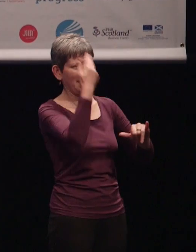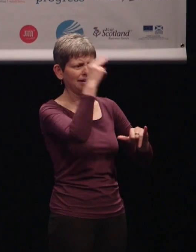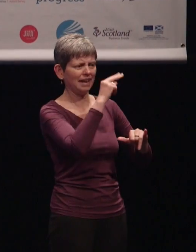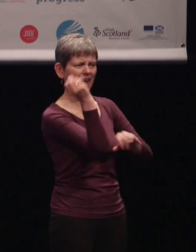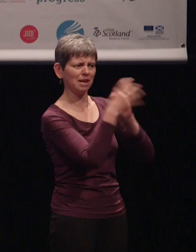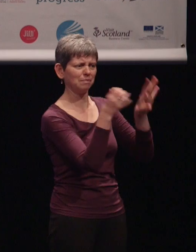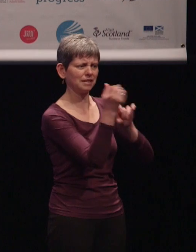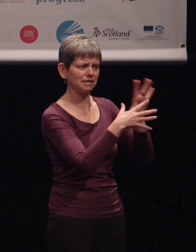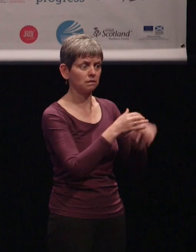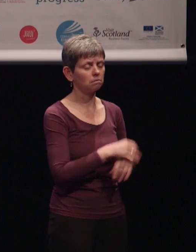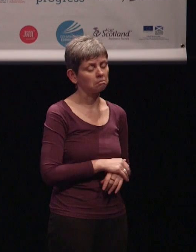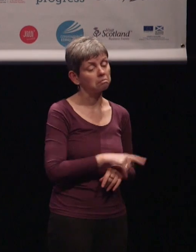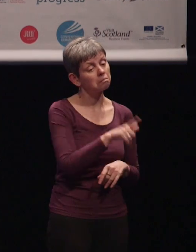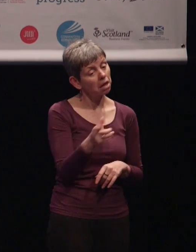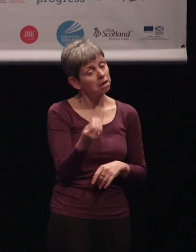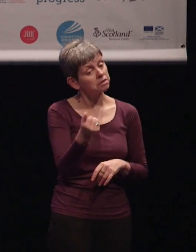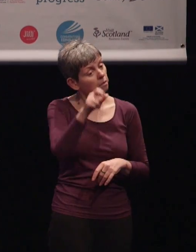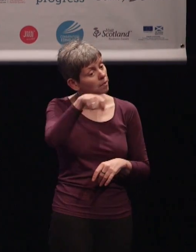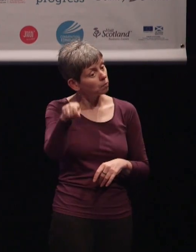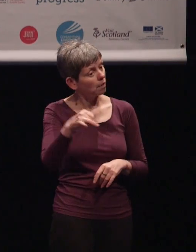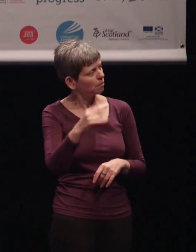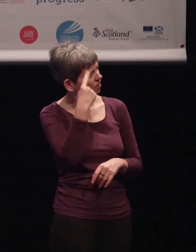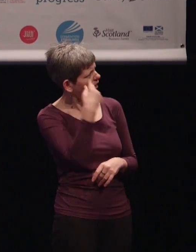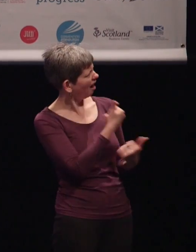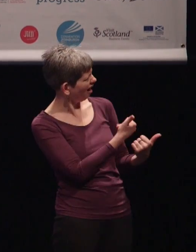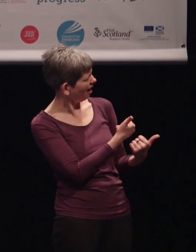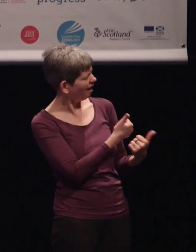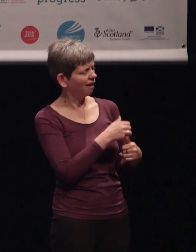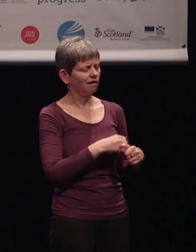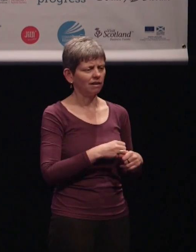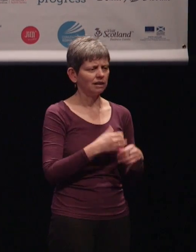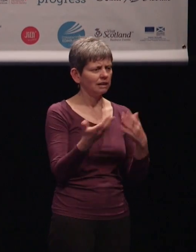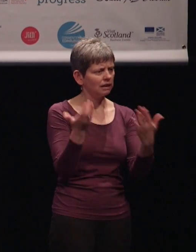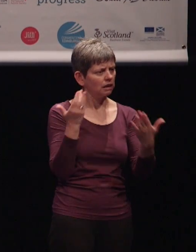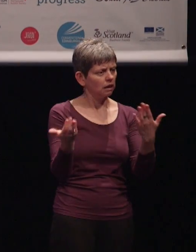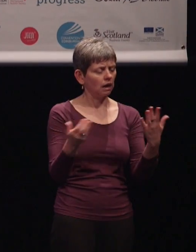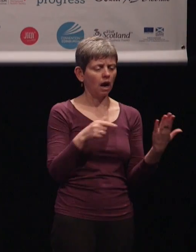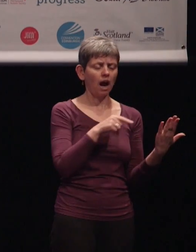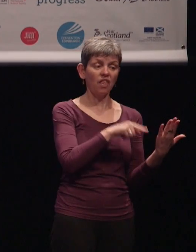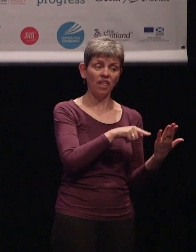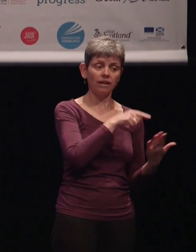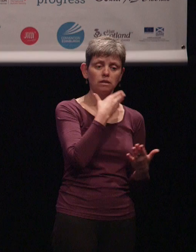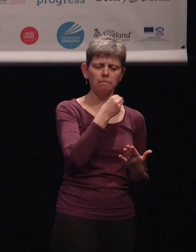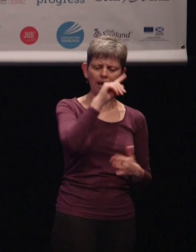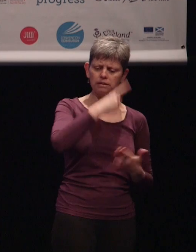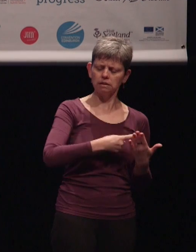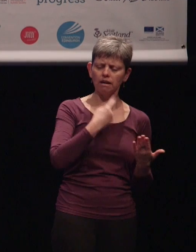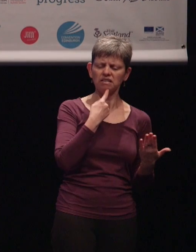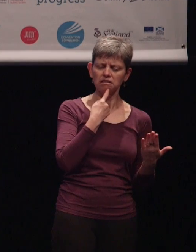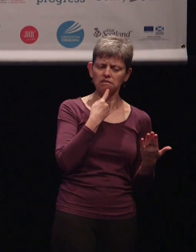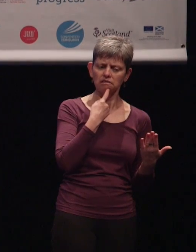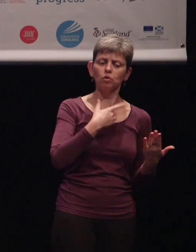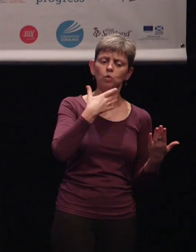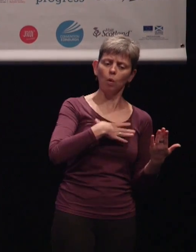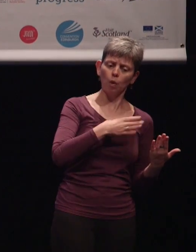might think it's cool, right? Too. So then the person decides if he or she is willing to